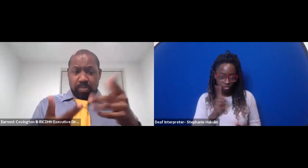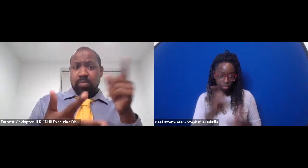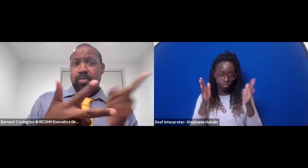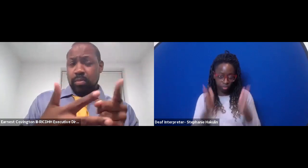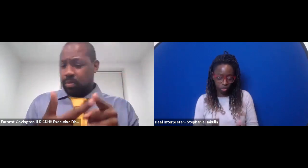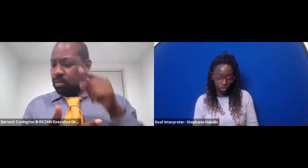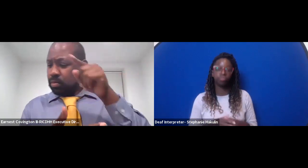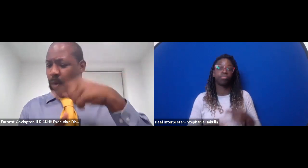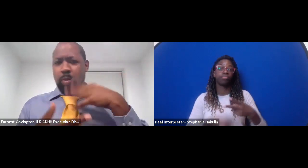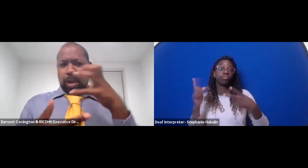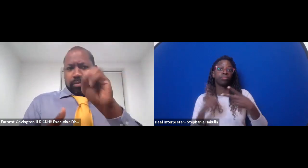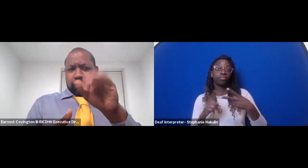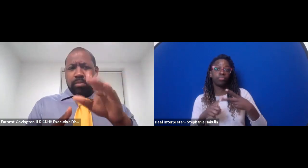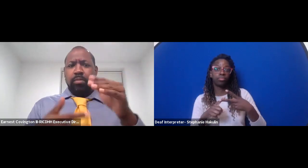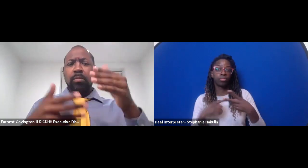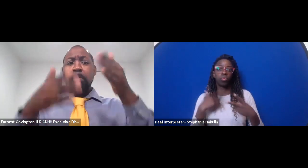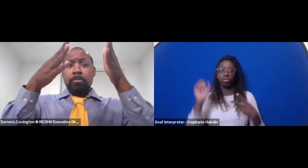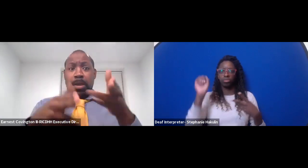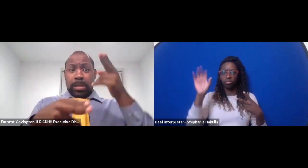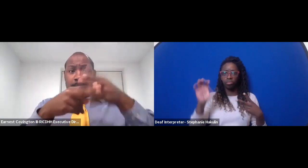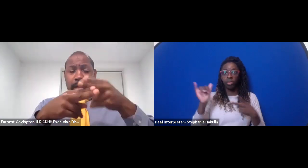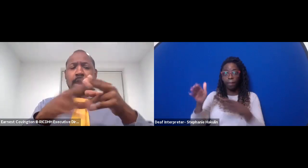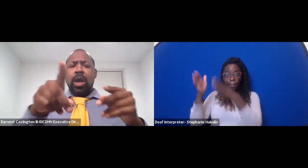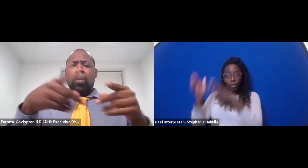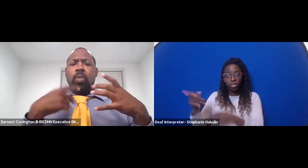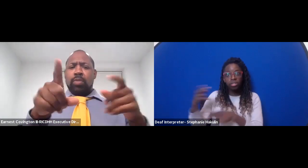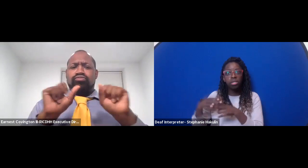had a Black deaf individual. We had